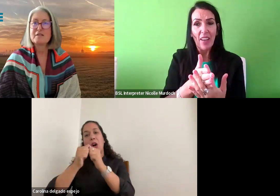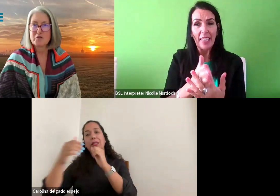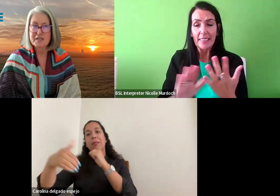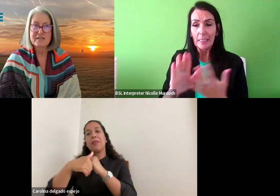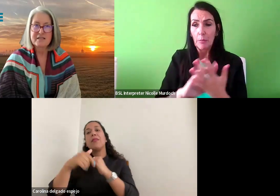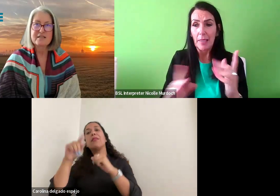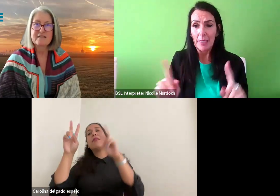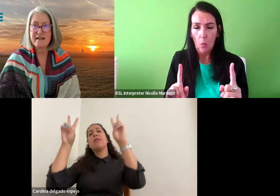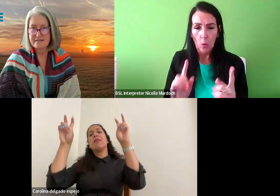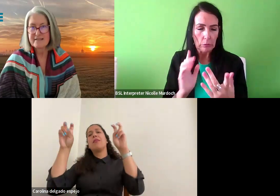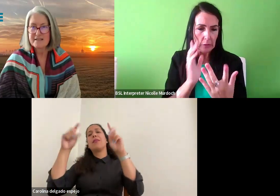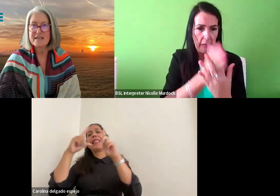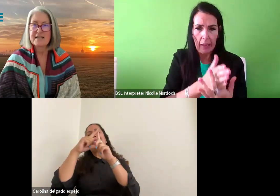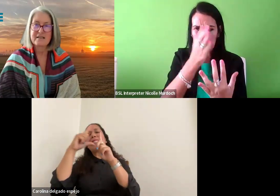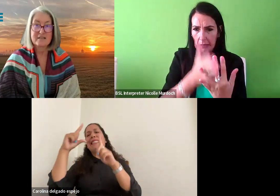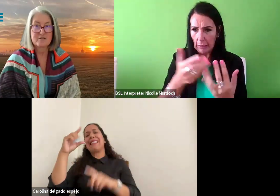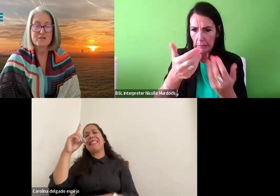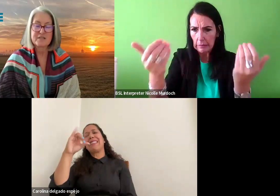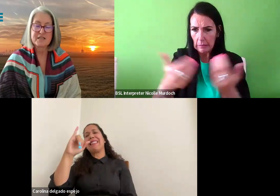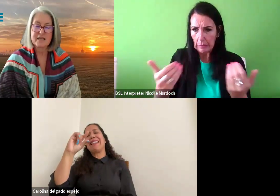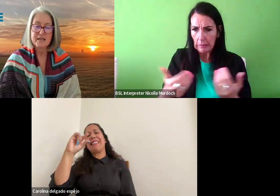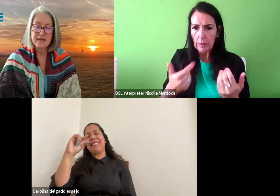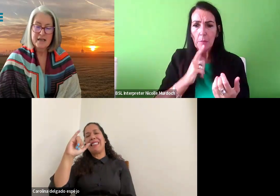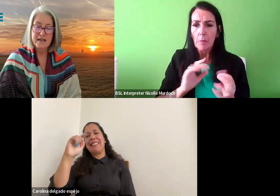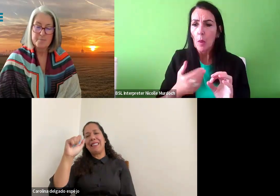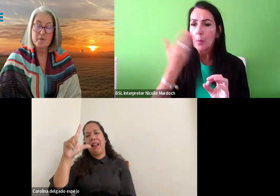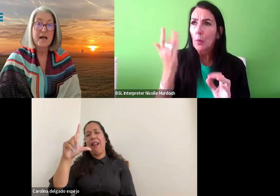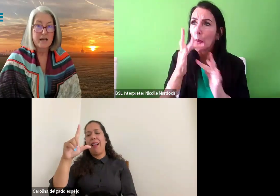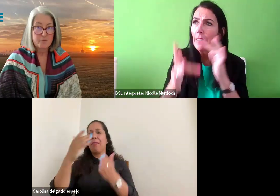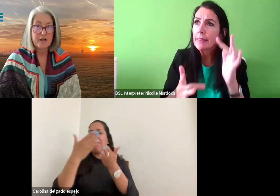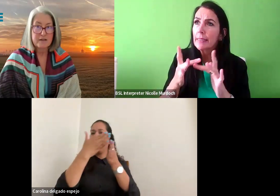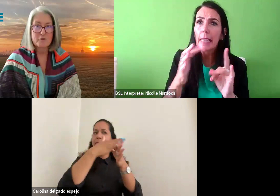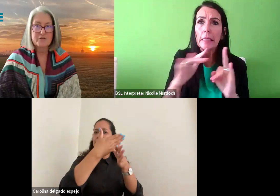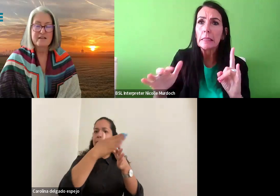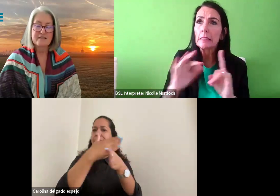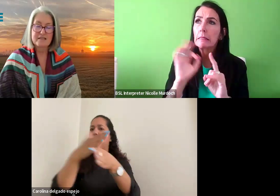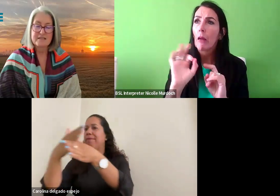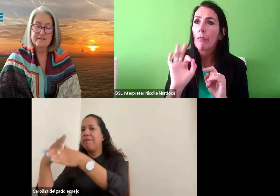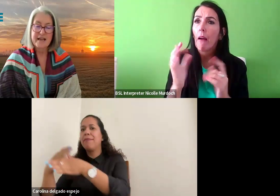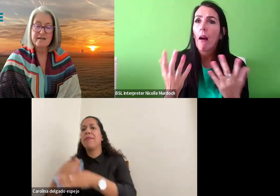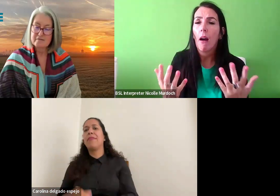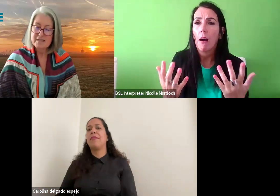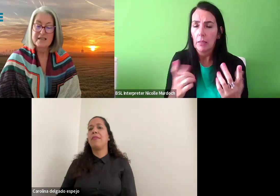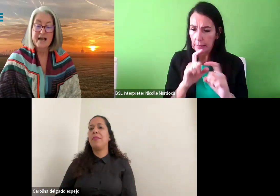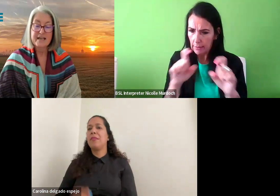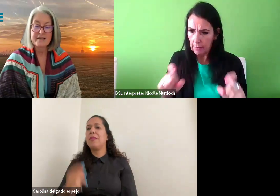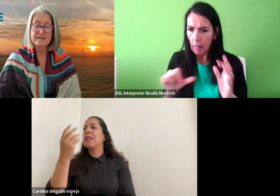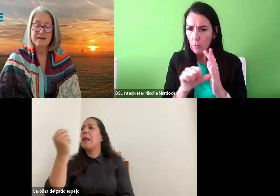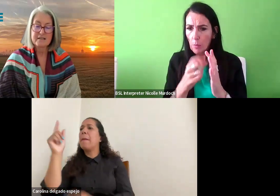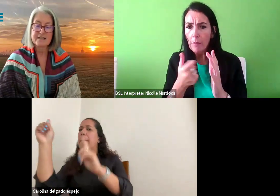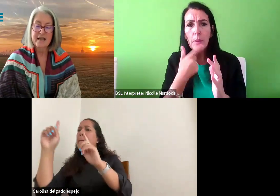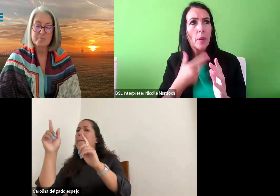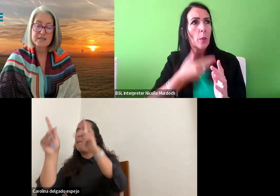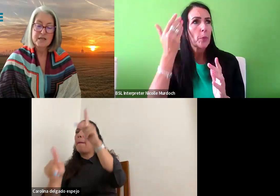about devices and internet access, connectivity. And while a lot of that is still there, still lacking,